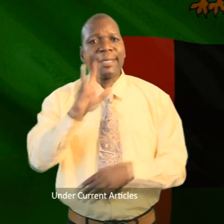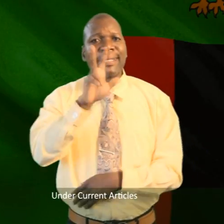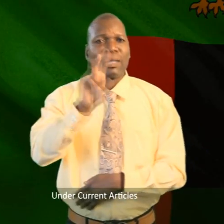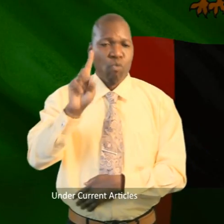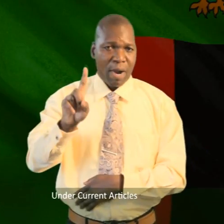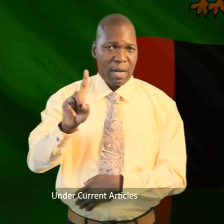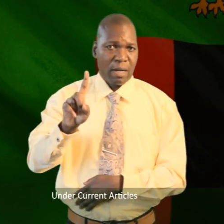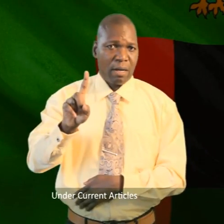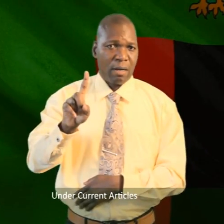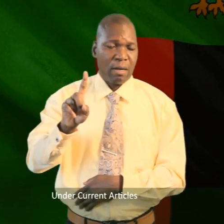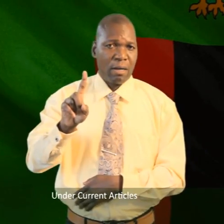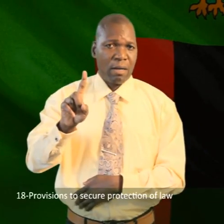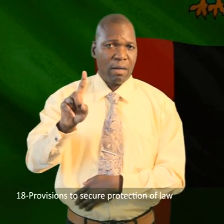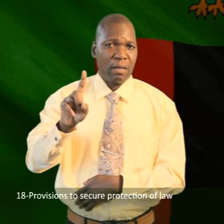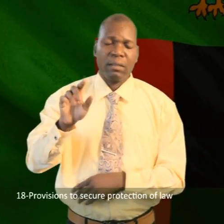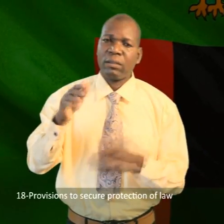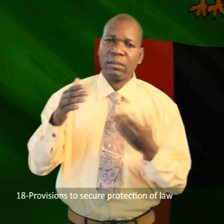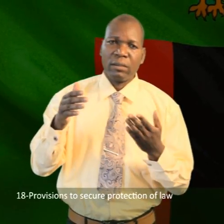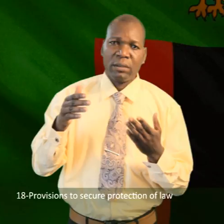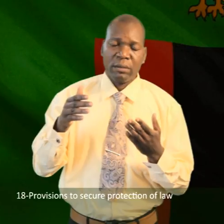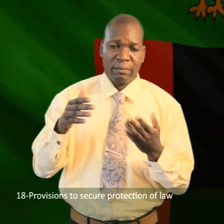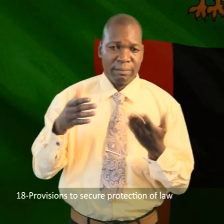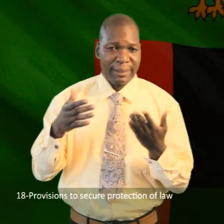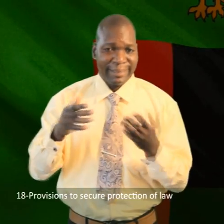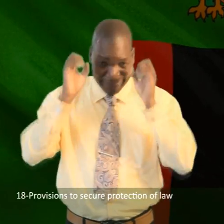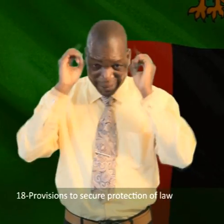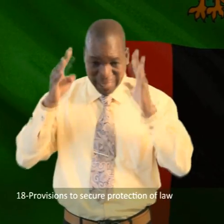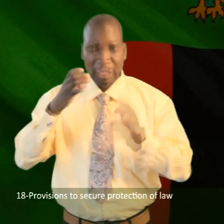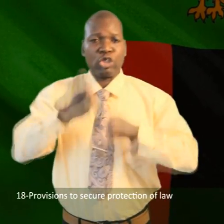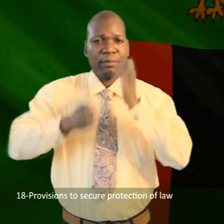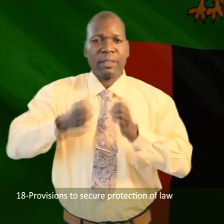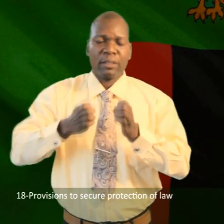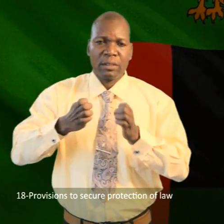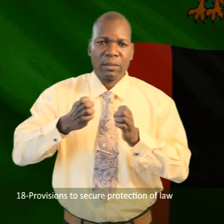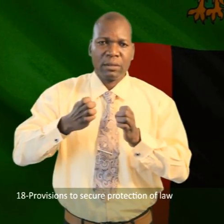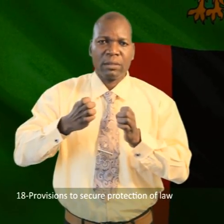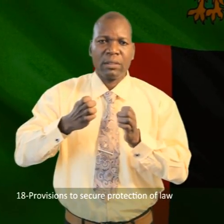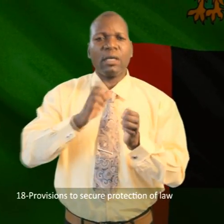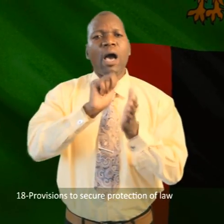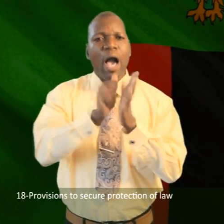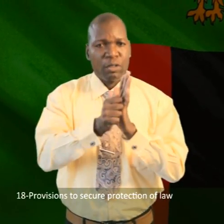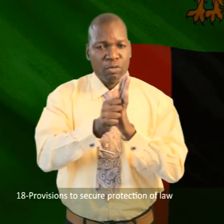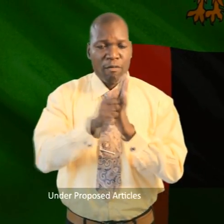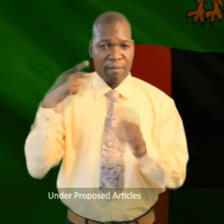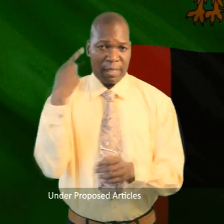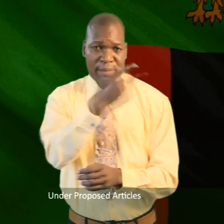current articles, 18, provisions to secure protection of law. Under proposed